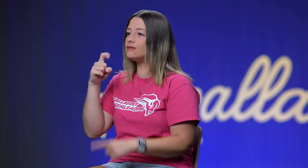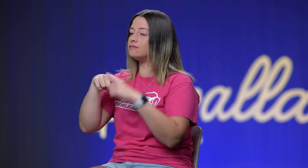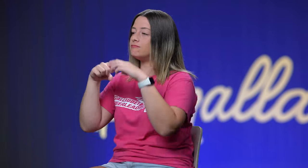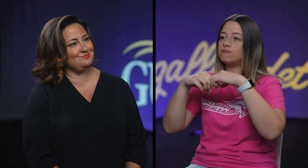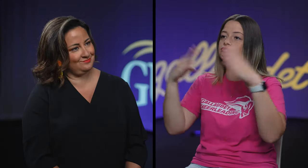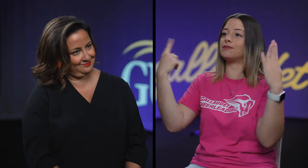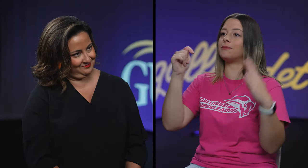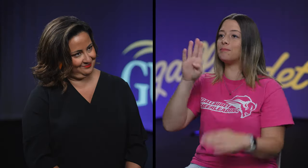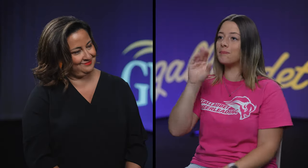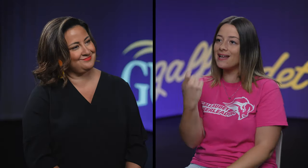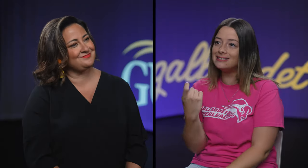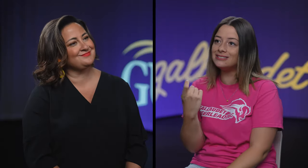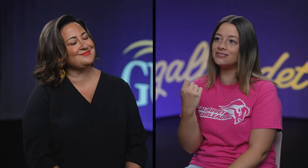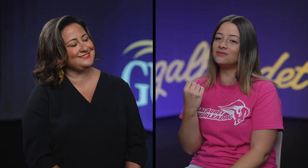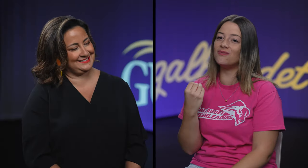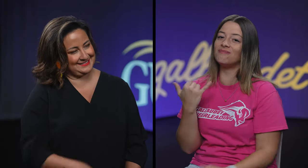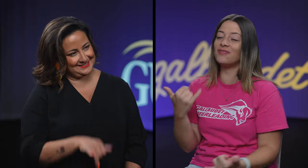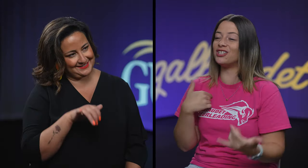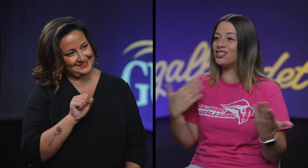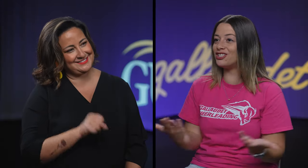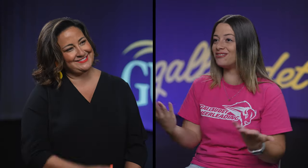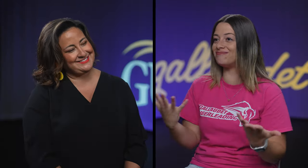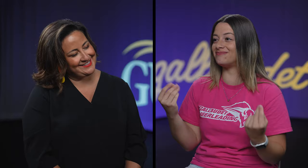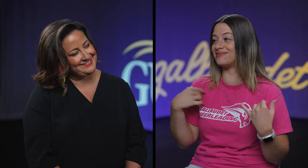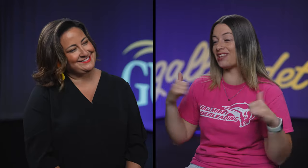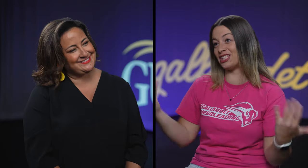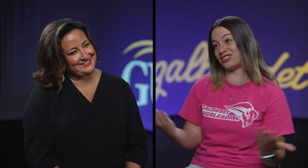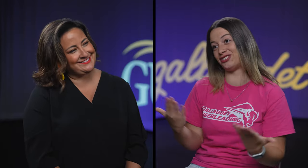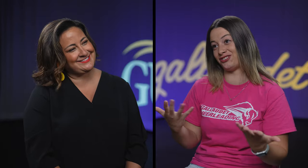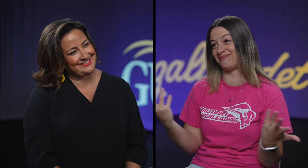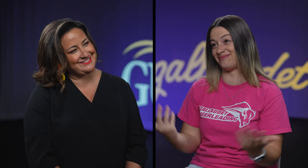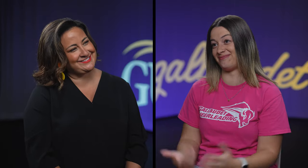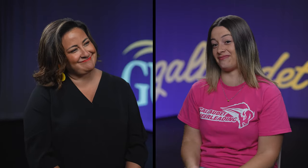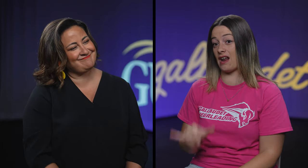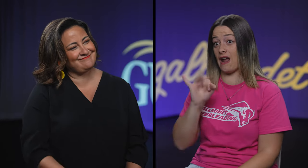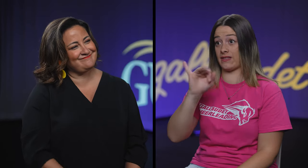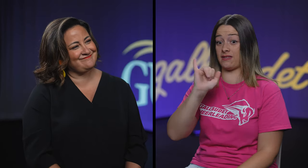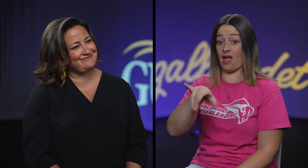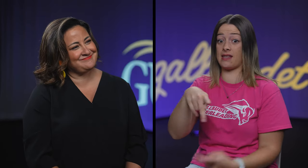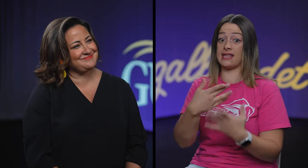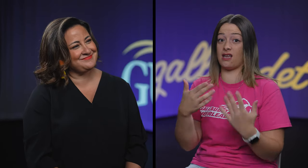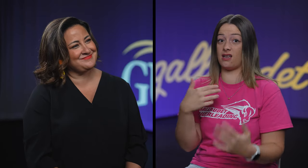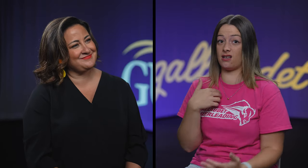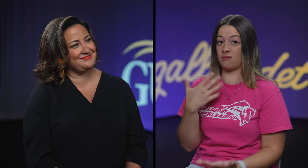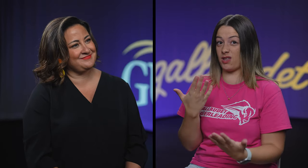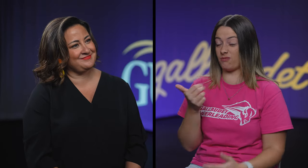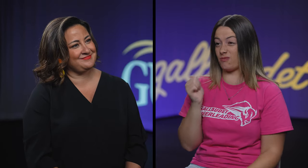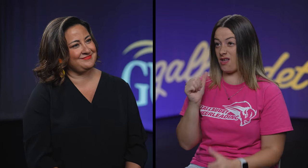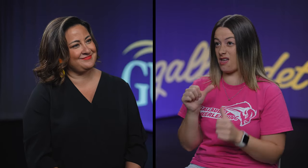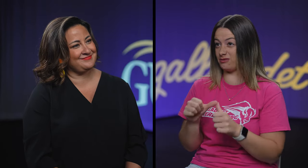I had to open the box I lived in, and now I'm still here. If not for that, I might not have stayed for so